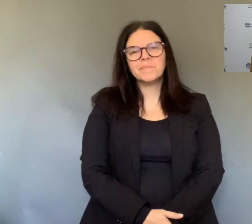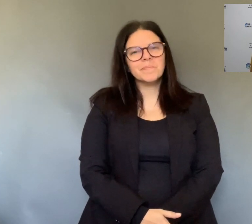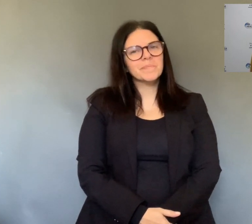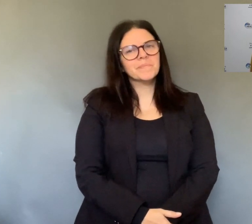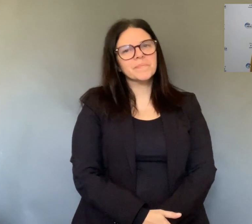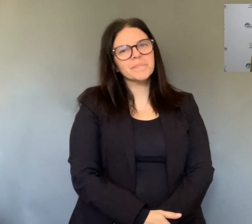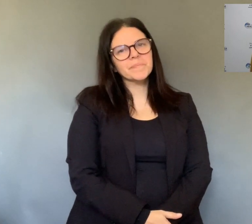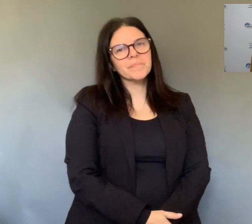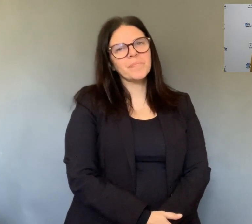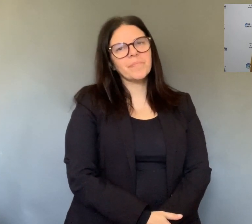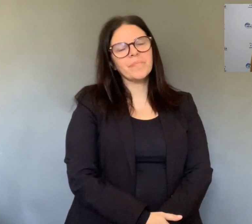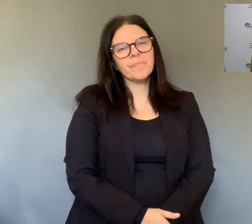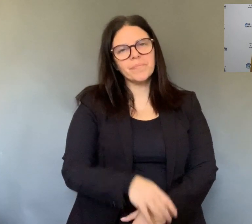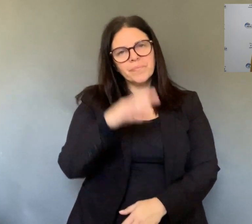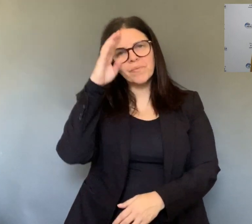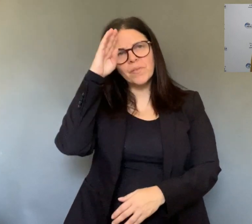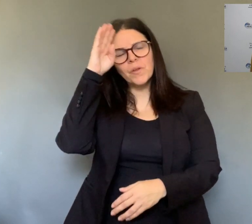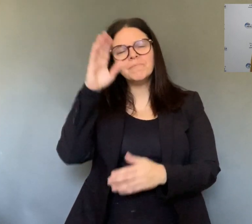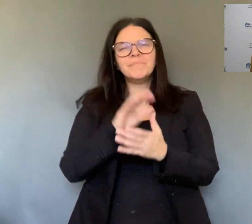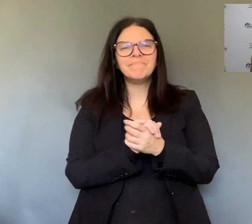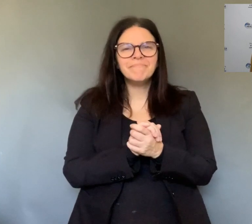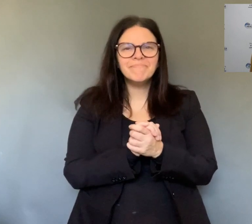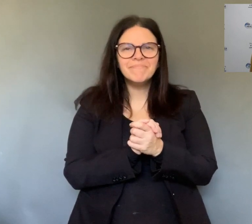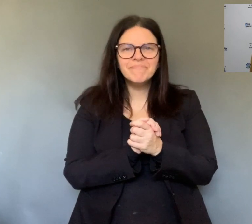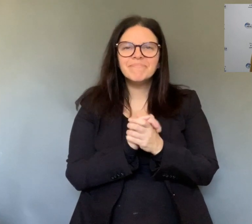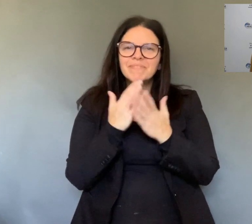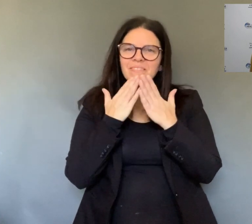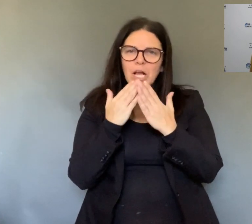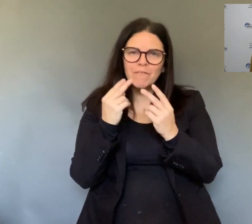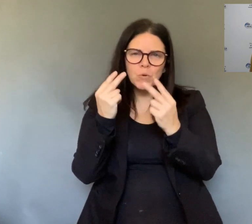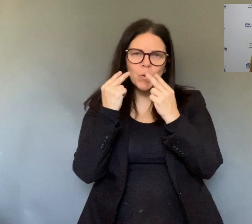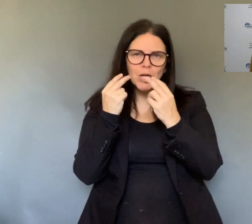71,157 confirmed cases of COVID-19 in Canada and